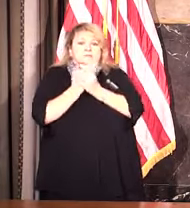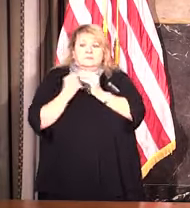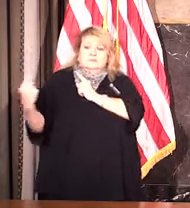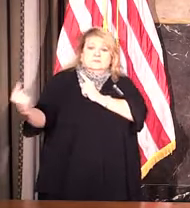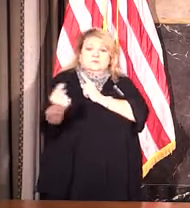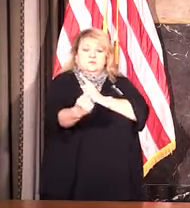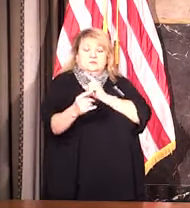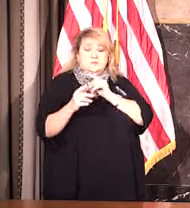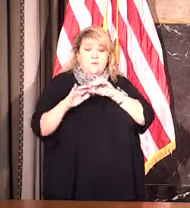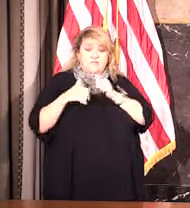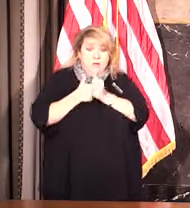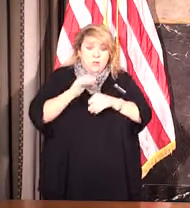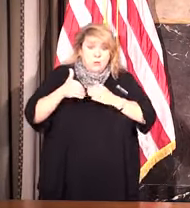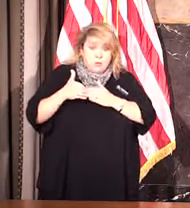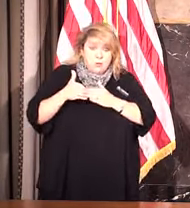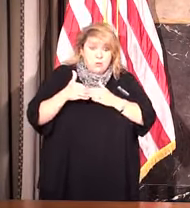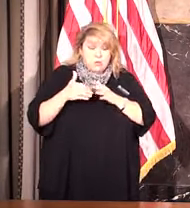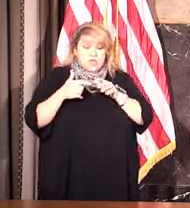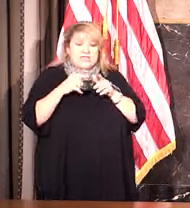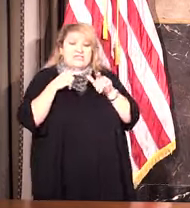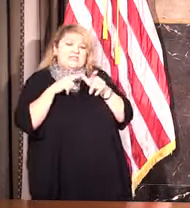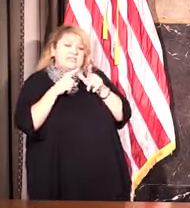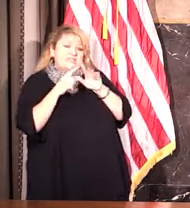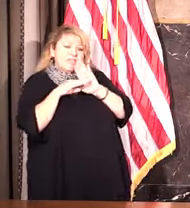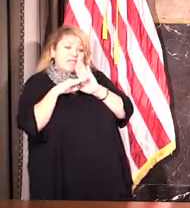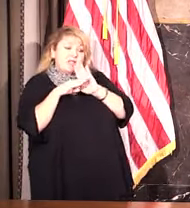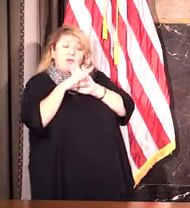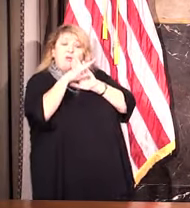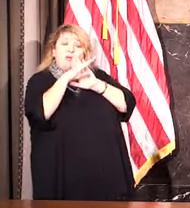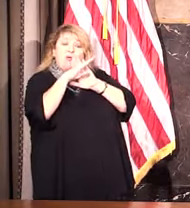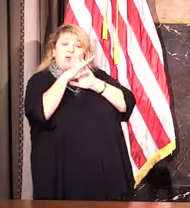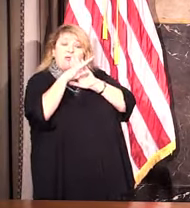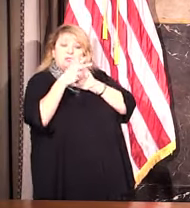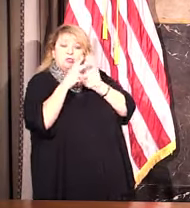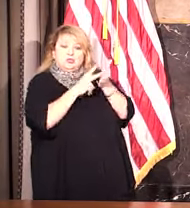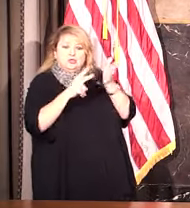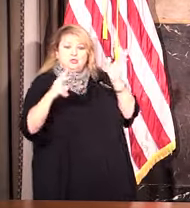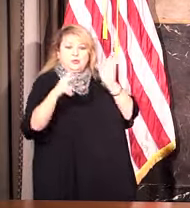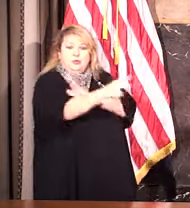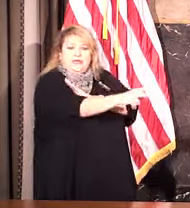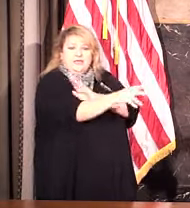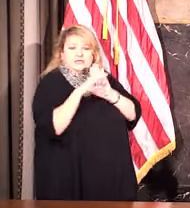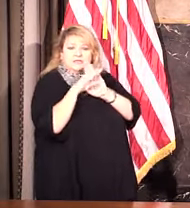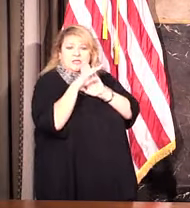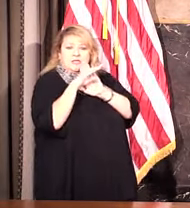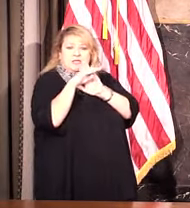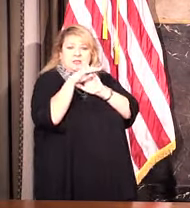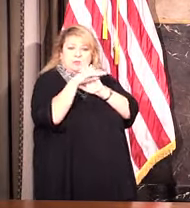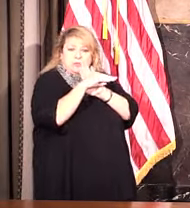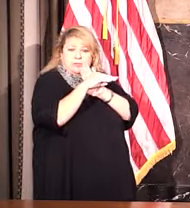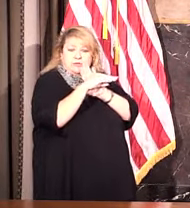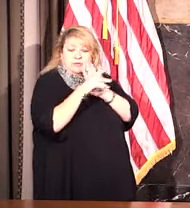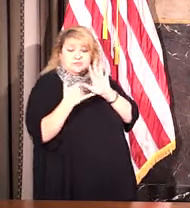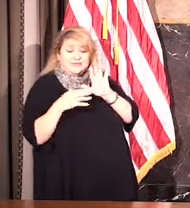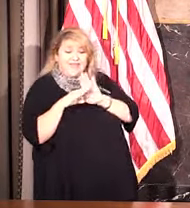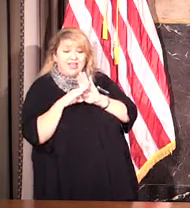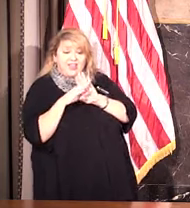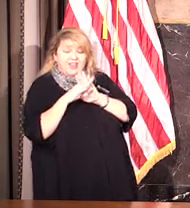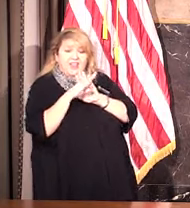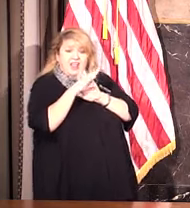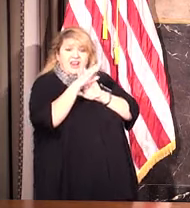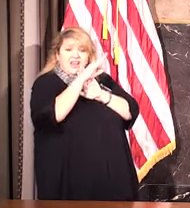on at any given time when you're going in the wrong direction is what you can expect for 2 weeks. And that's why you have to